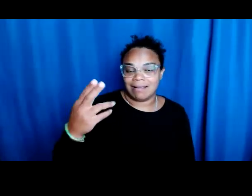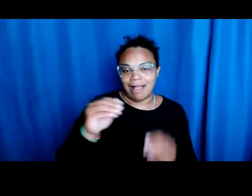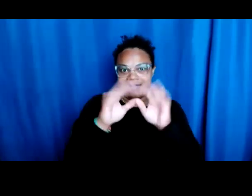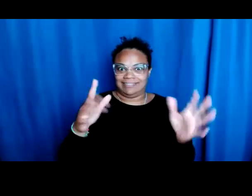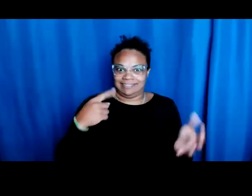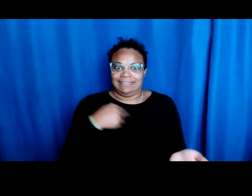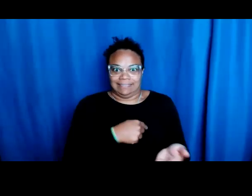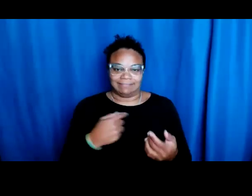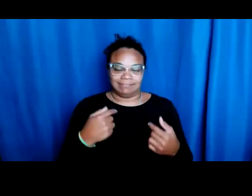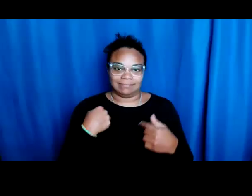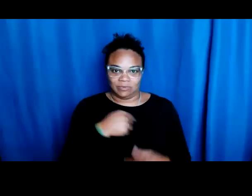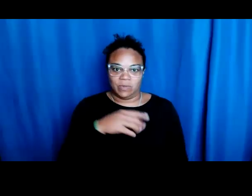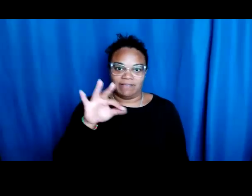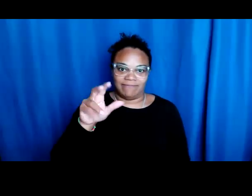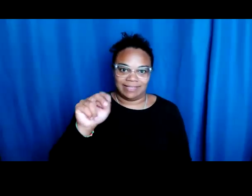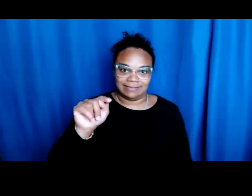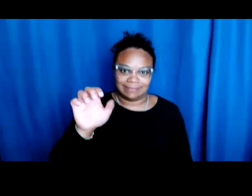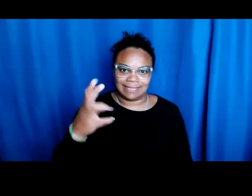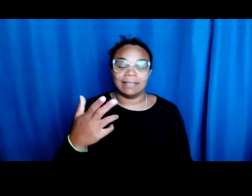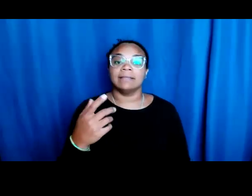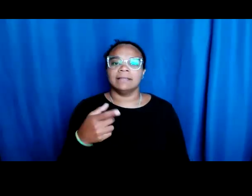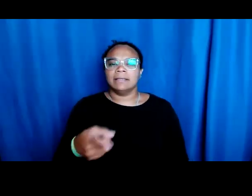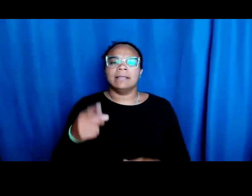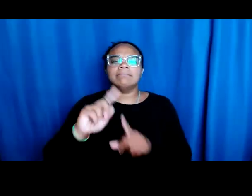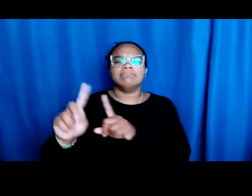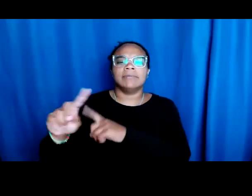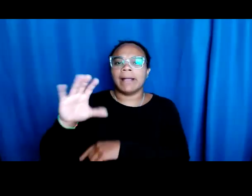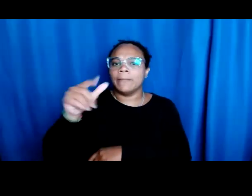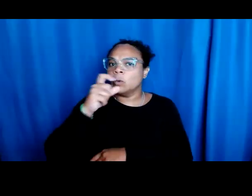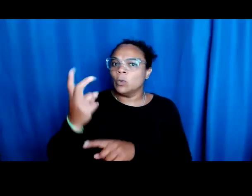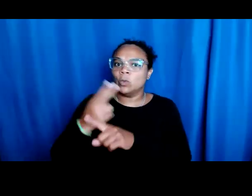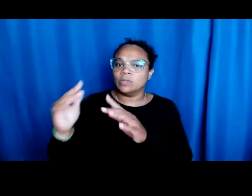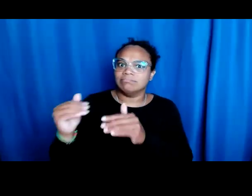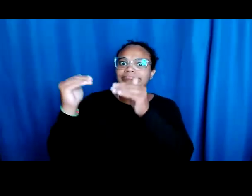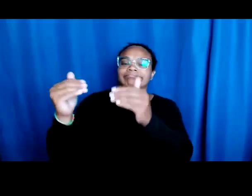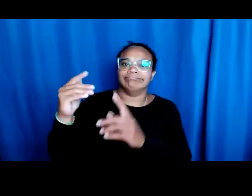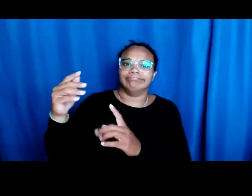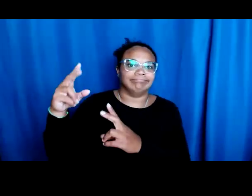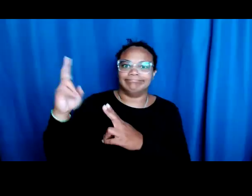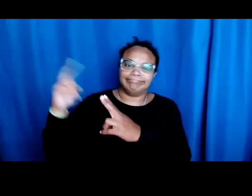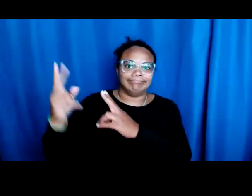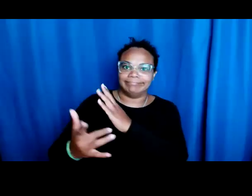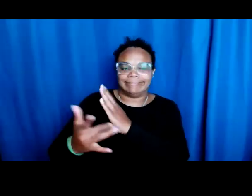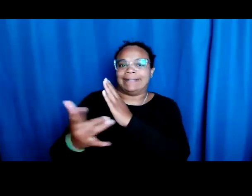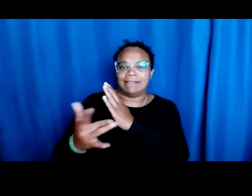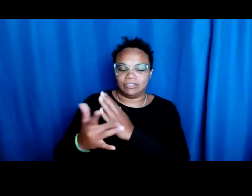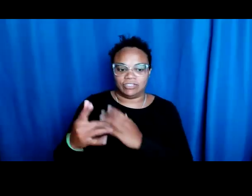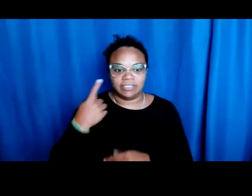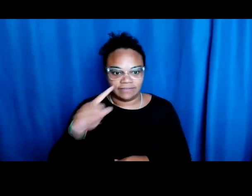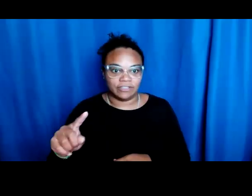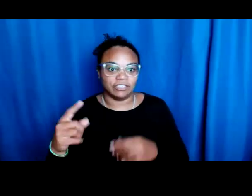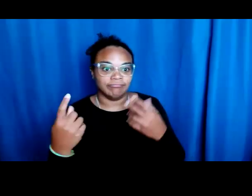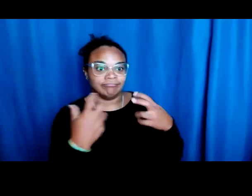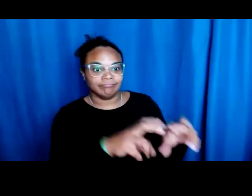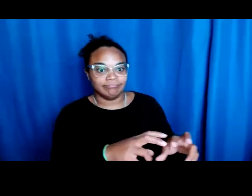that use advanced technology to improve financial decisions. It encompasses a wide range of